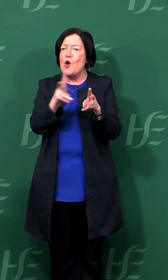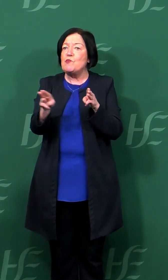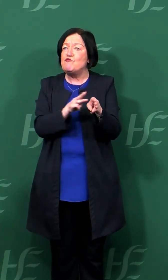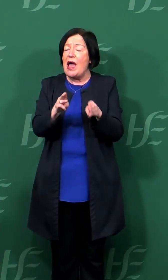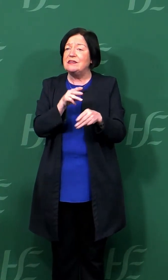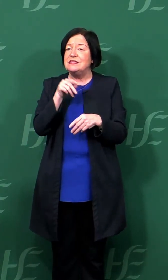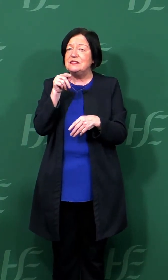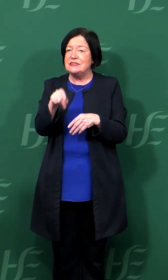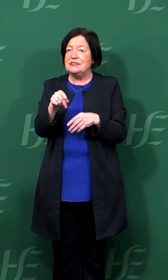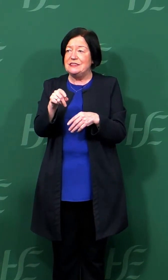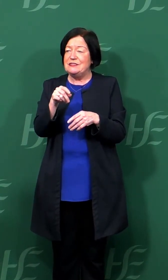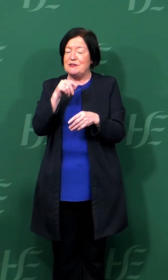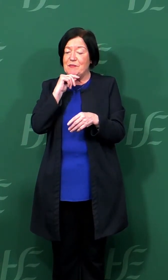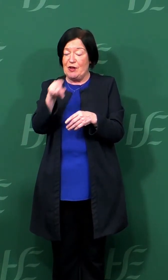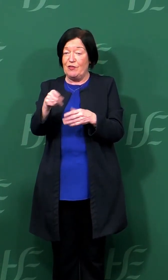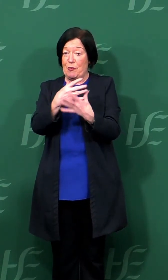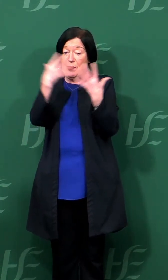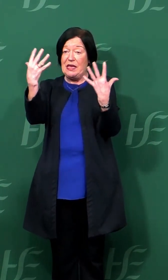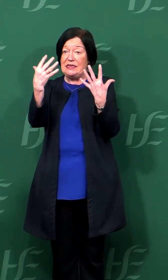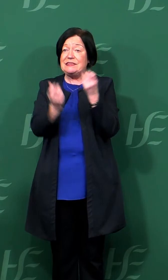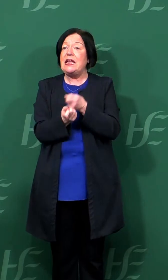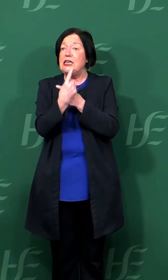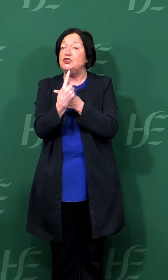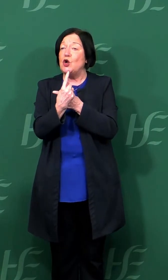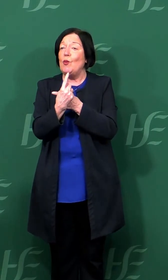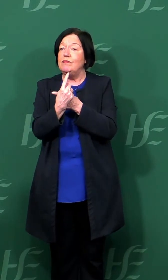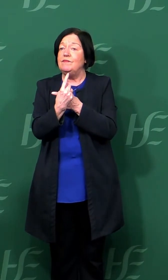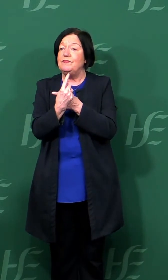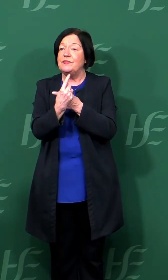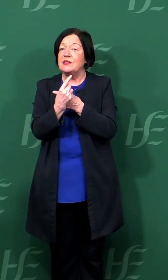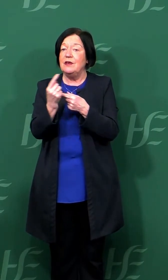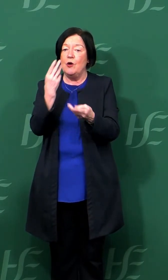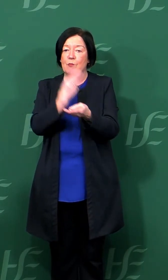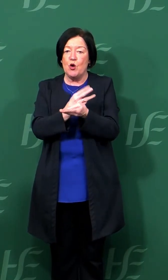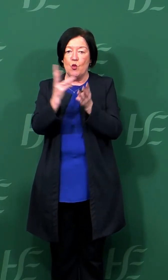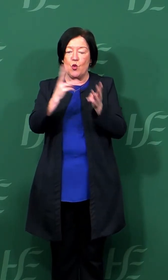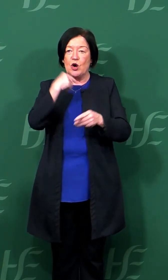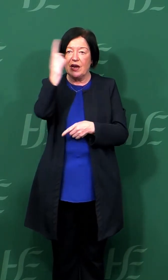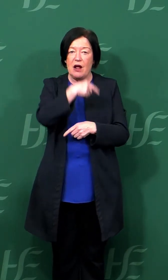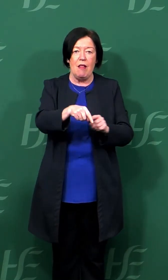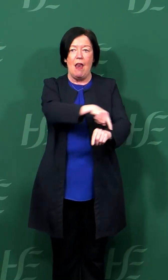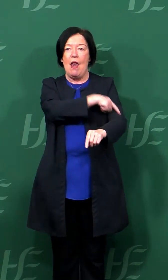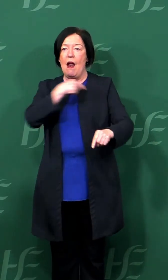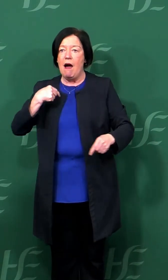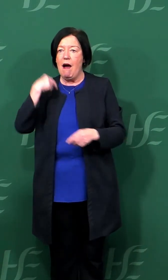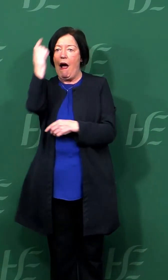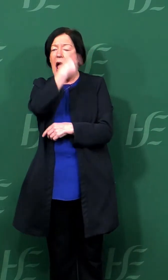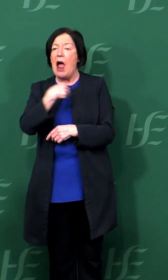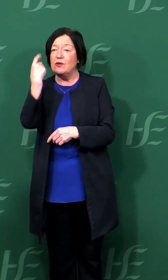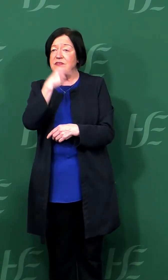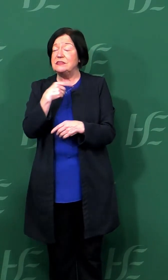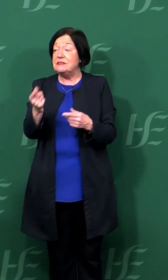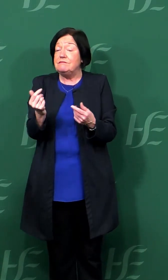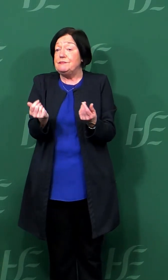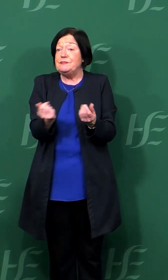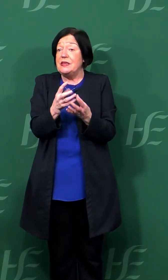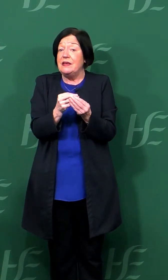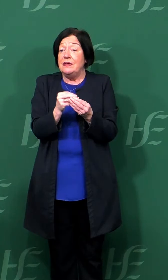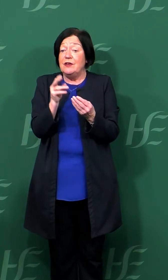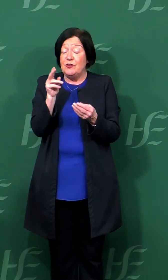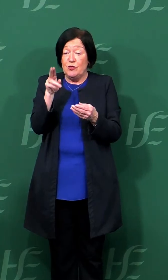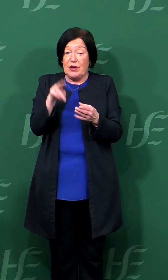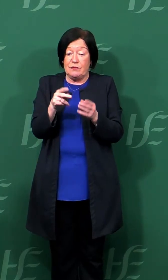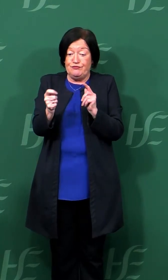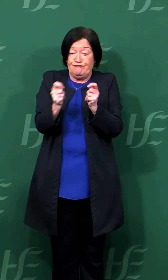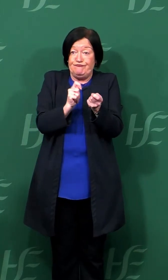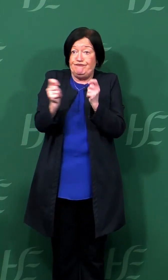has been kind of cited as the biggest issue, and poor working hours and long working hours. So is there anything kind of practically being